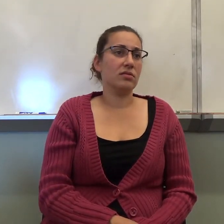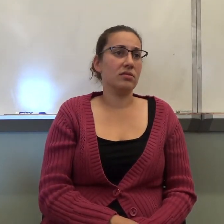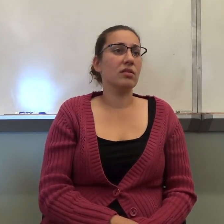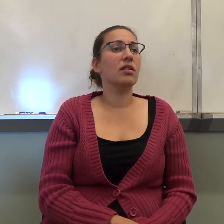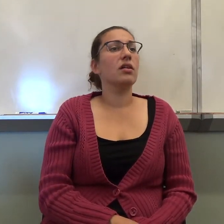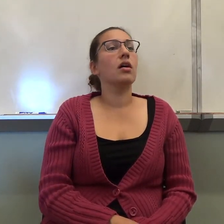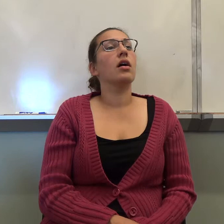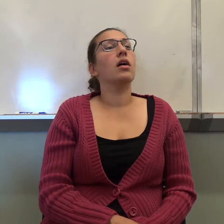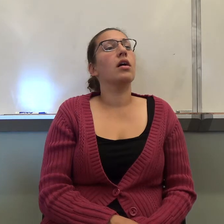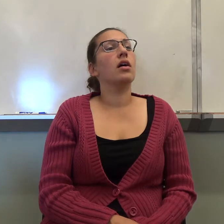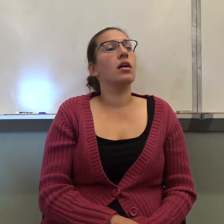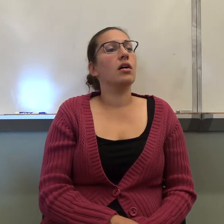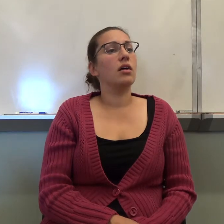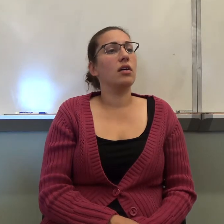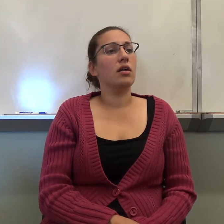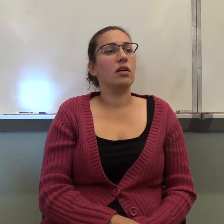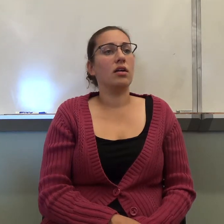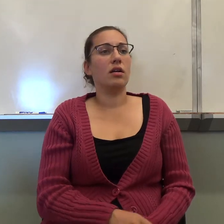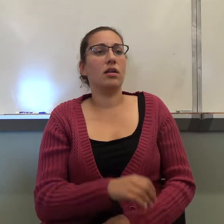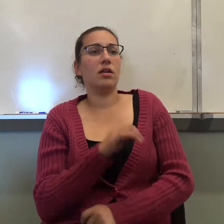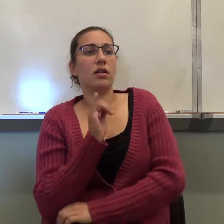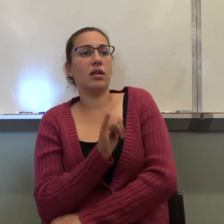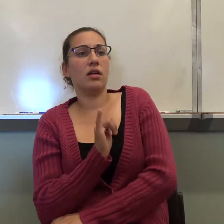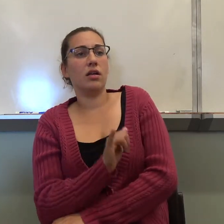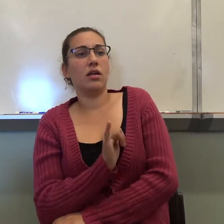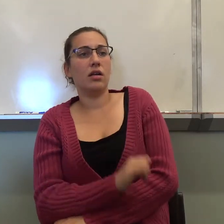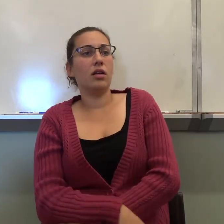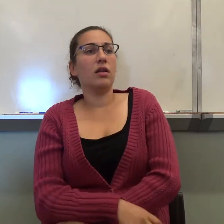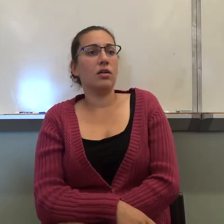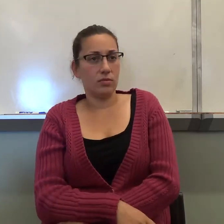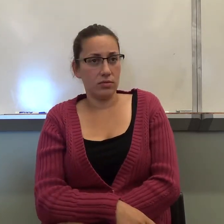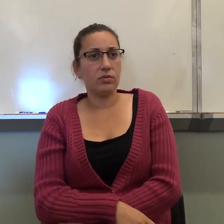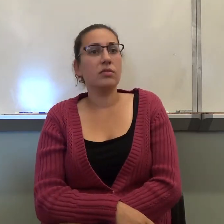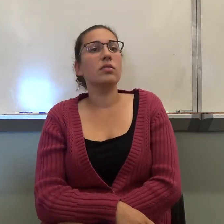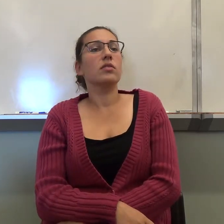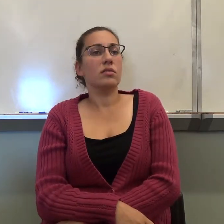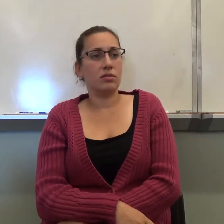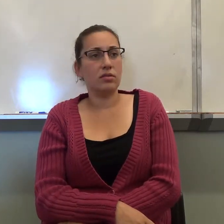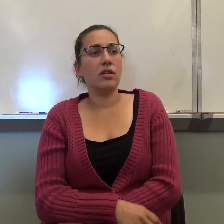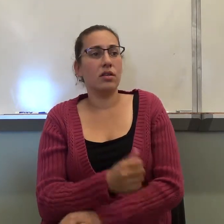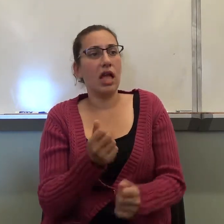thing multiplied by a 5. Oh, so I end up just adding the two coefficients.